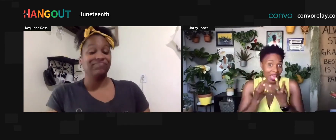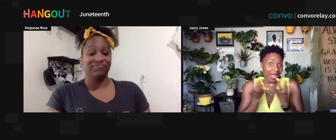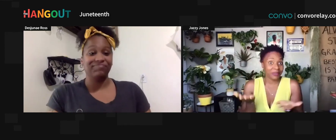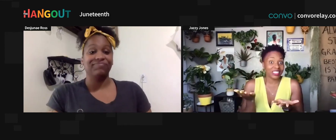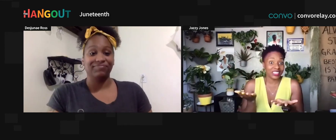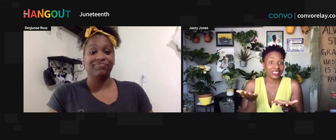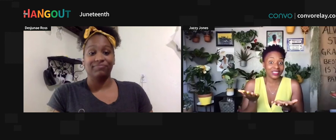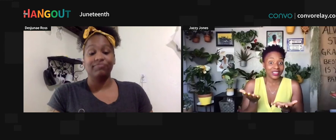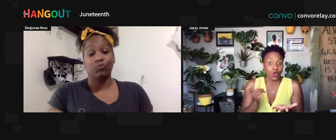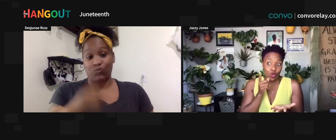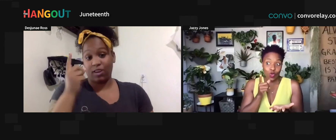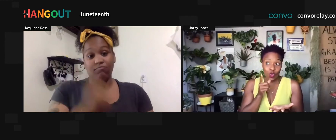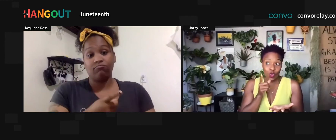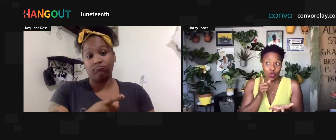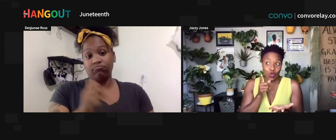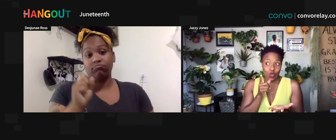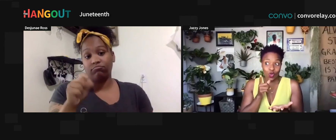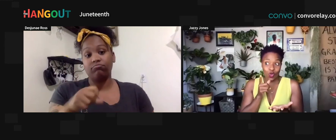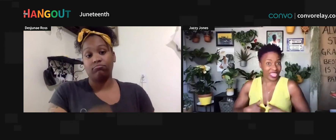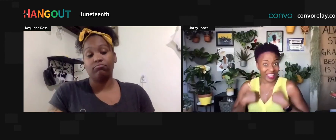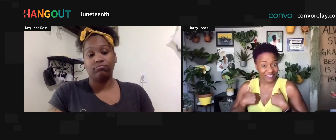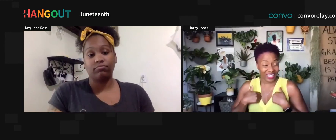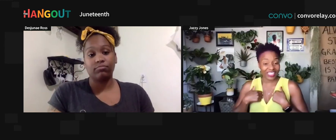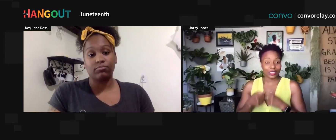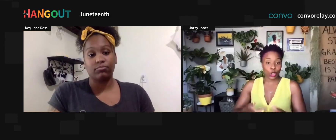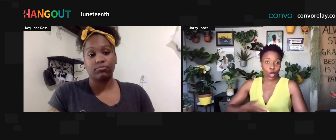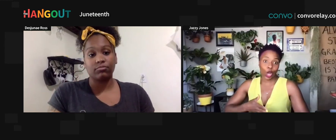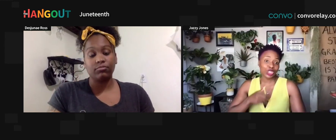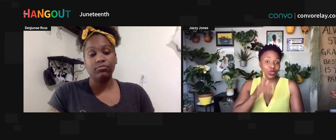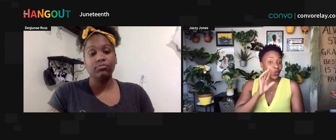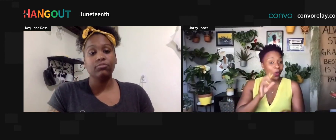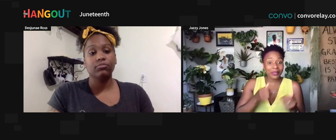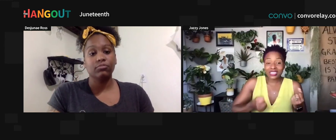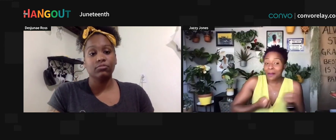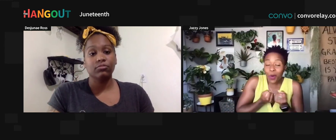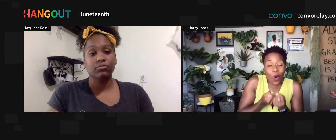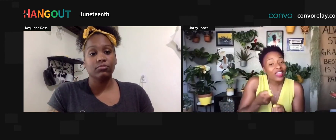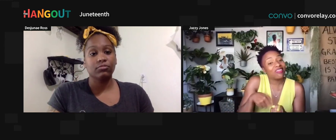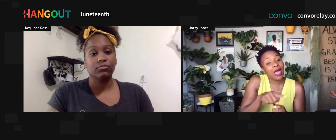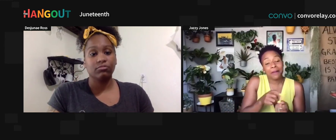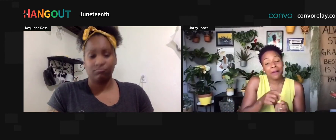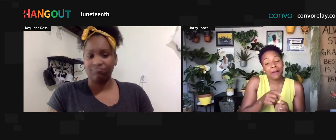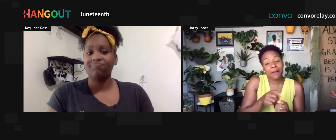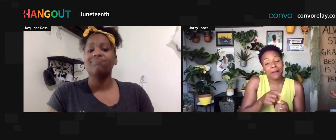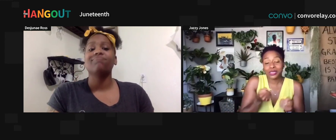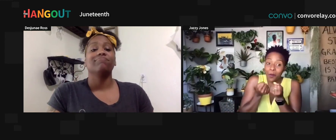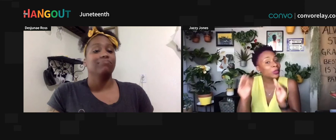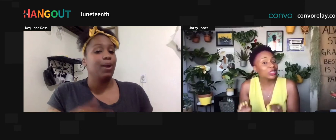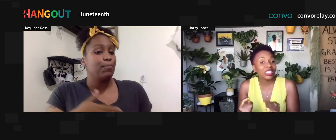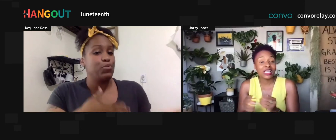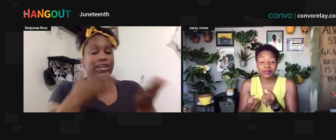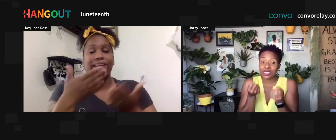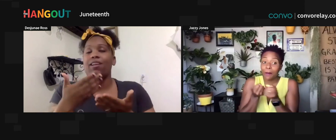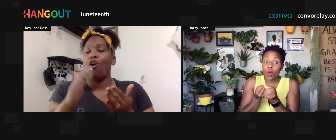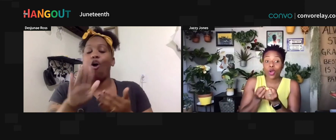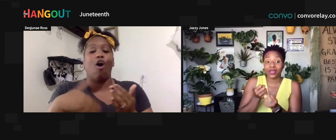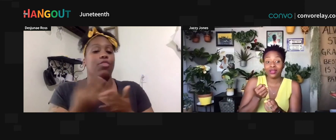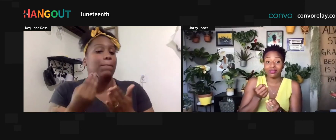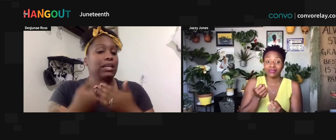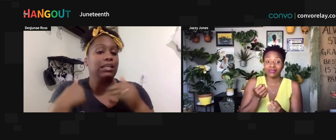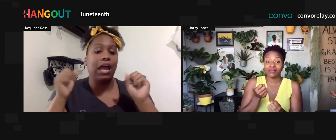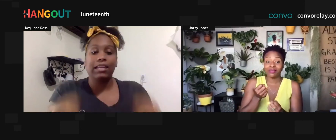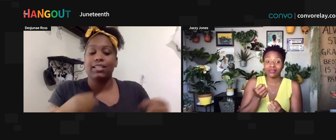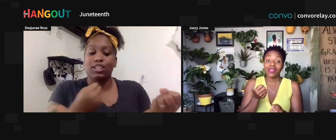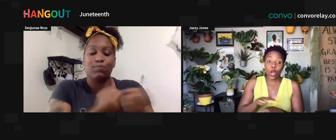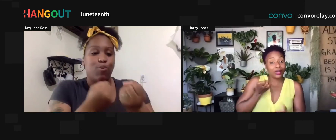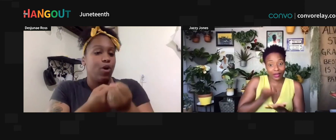business, because there are individuals that are Black-owned businesses, that have Black-owned businesses, that are restaurants, and they're family supported. So we can